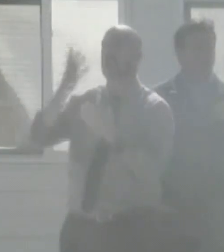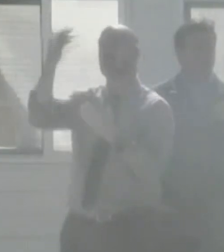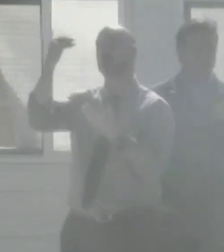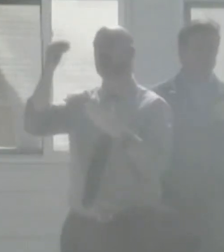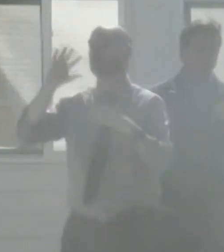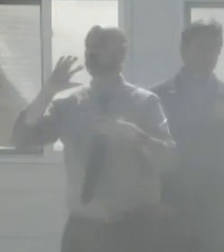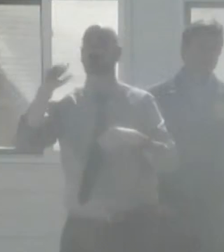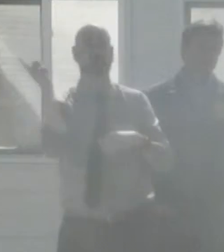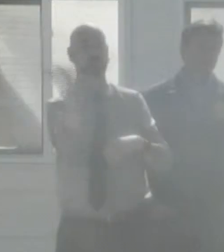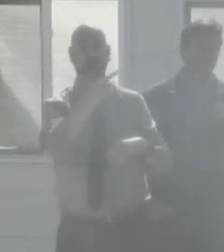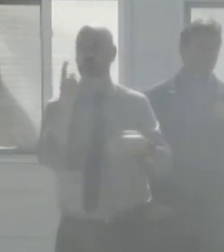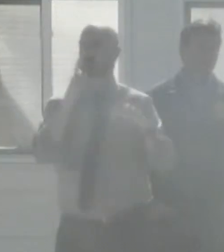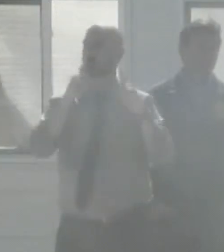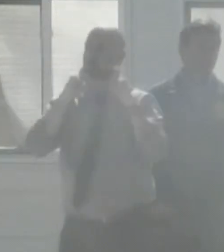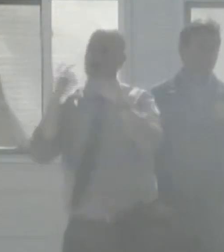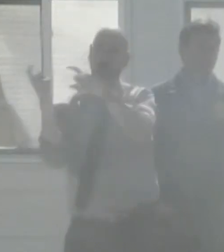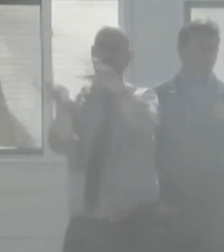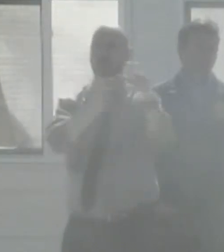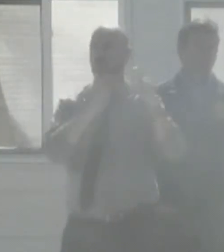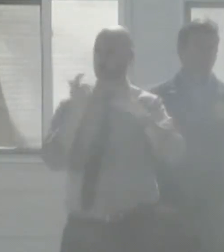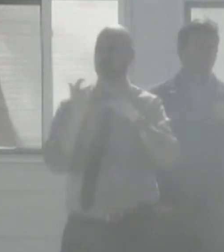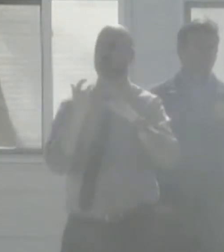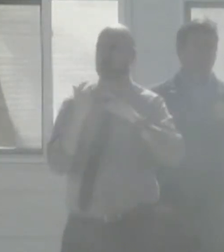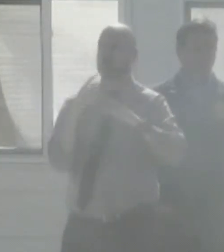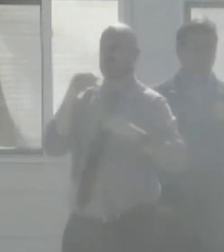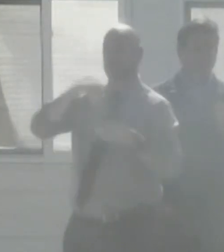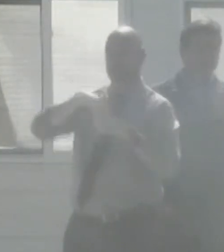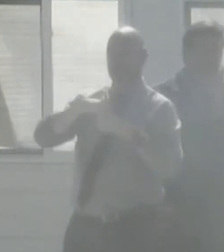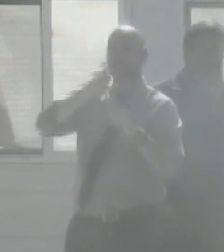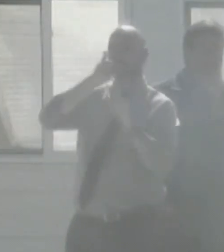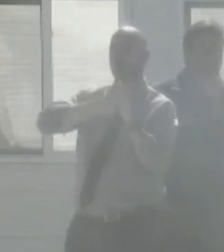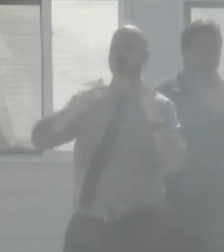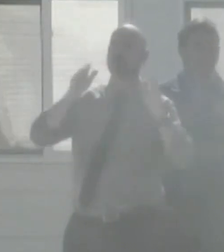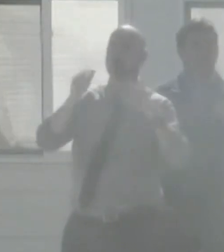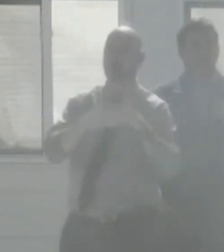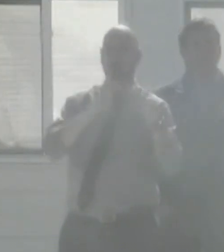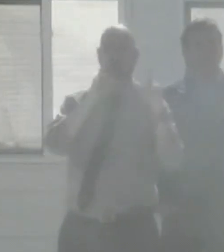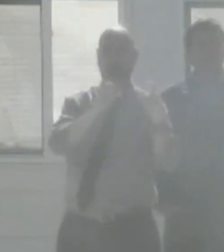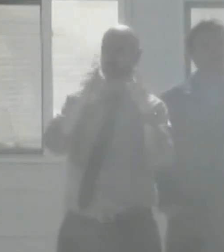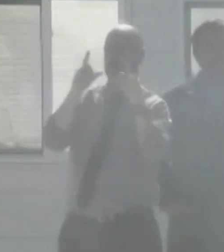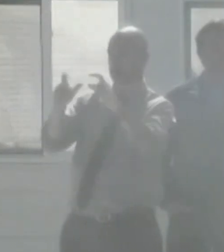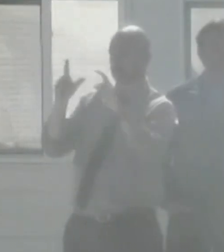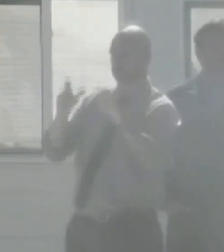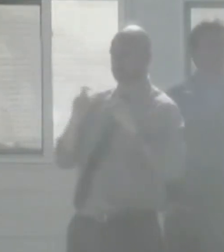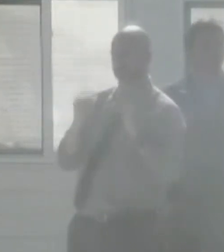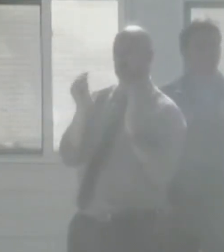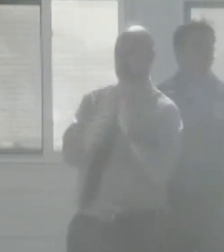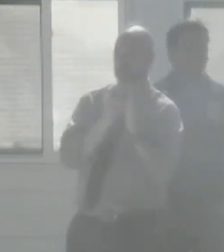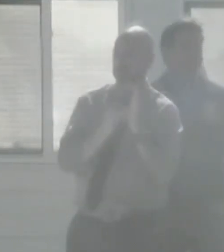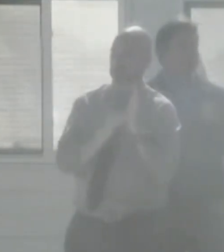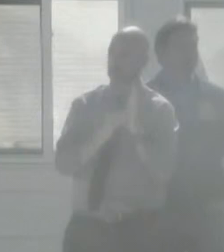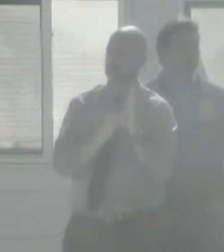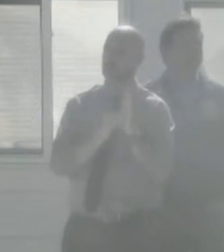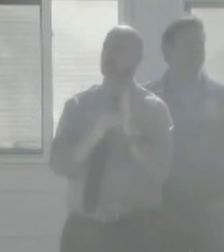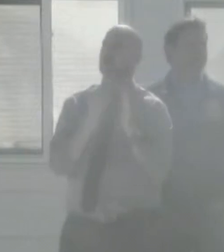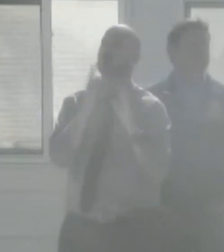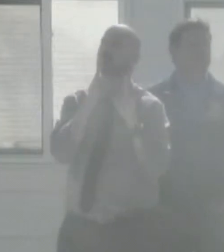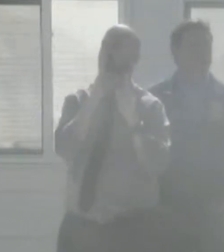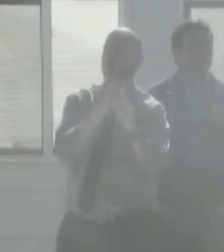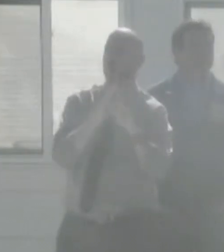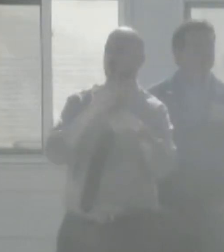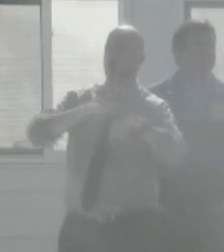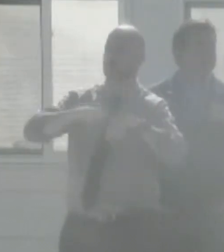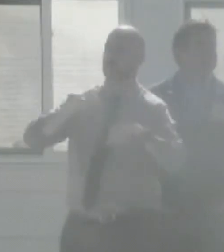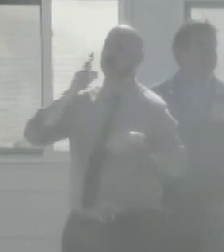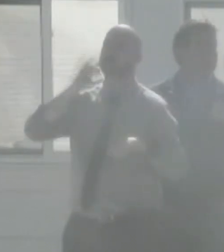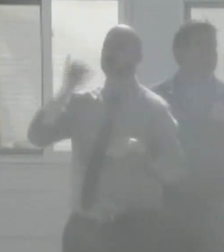sure you take pictures in each and every room and have a point of reference like an electrical socket or a doorknob. That gives us